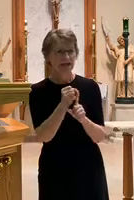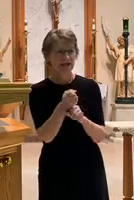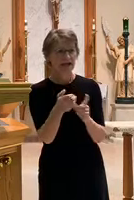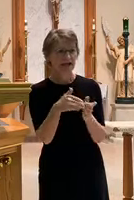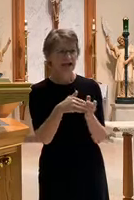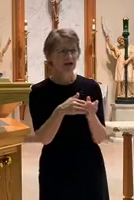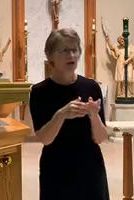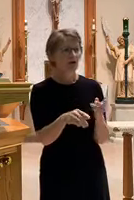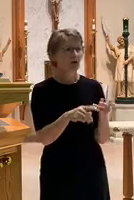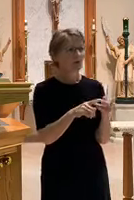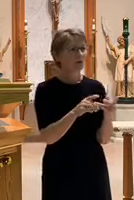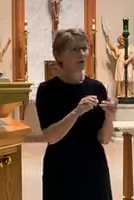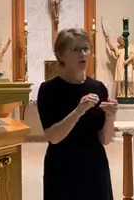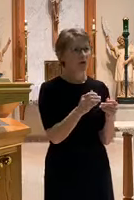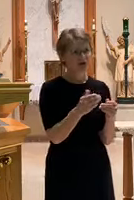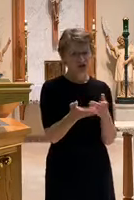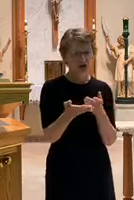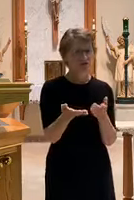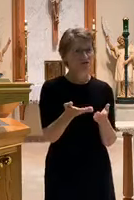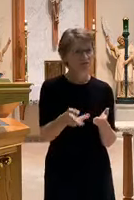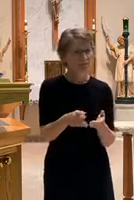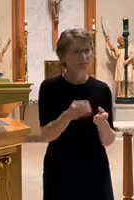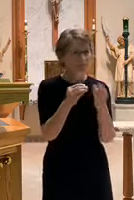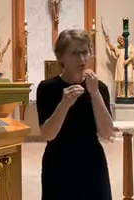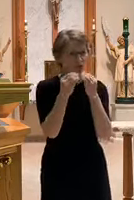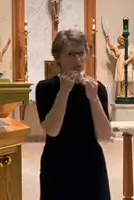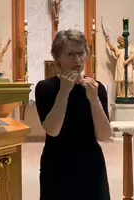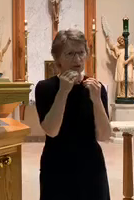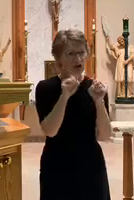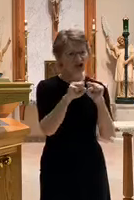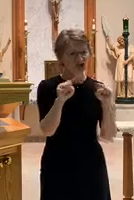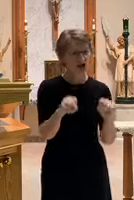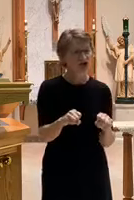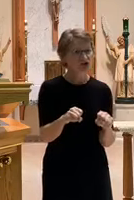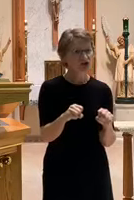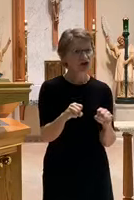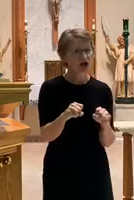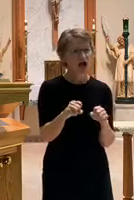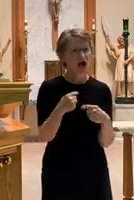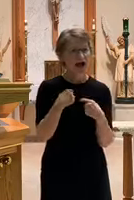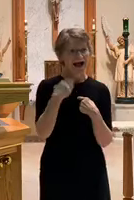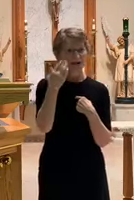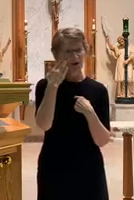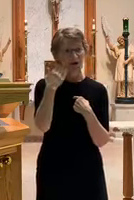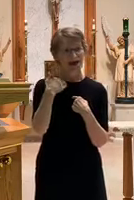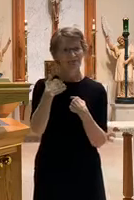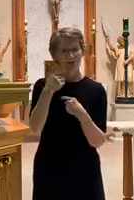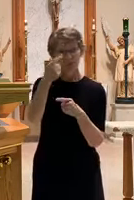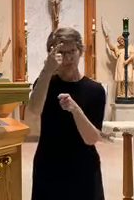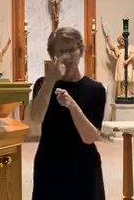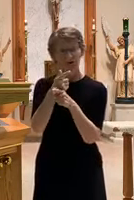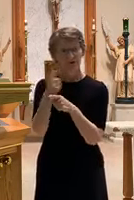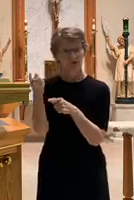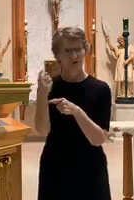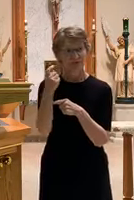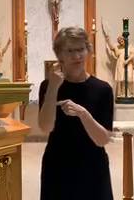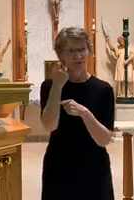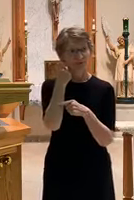society, offering them food, and even shelter. I know I have a brother down there who